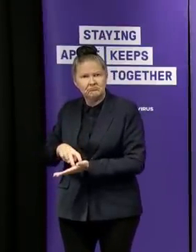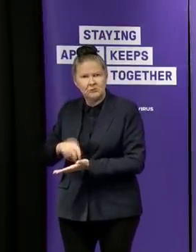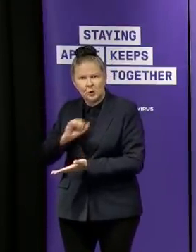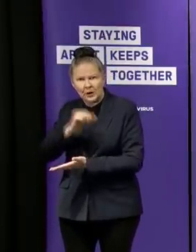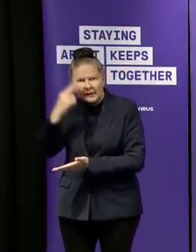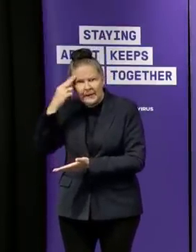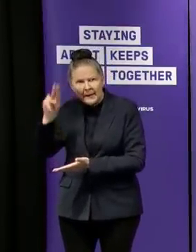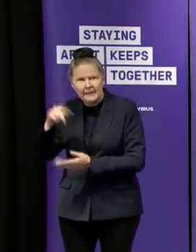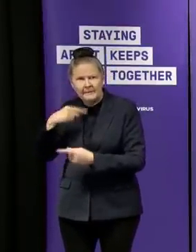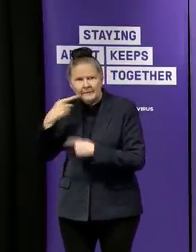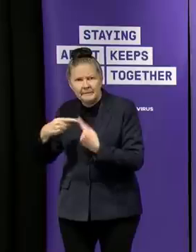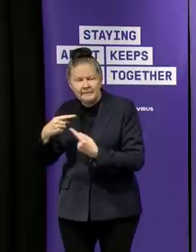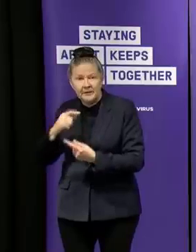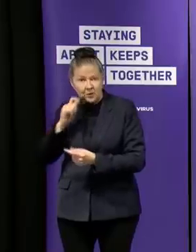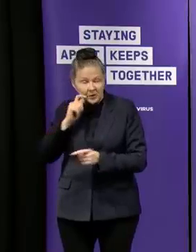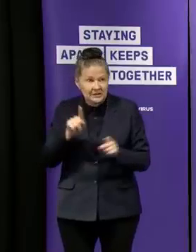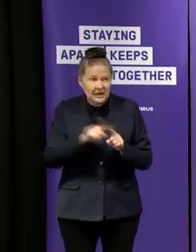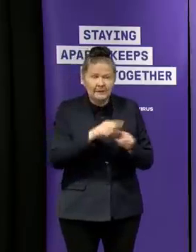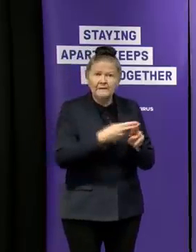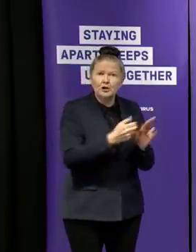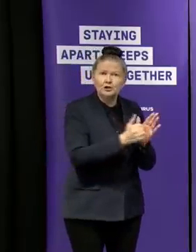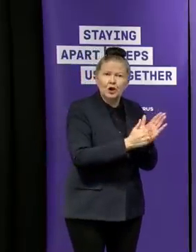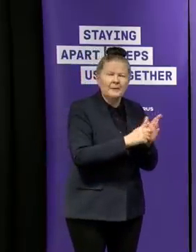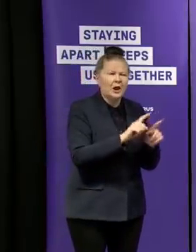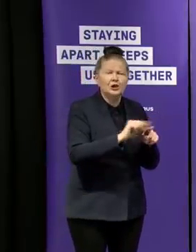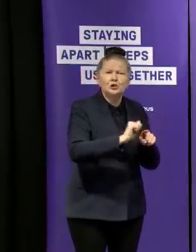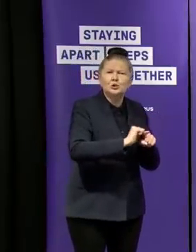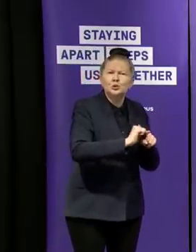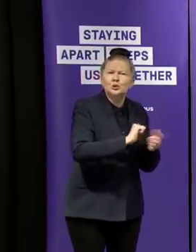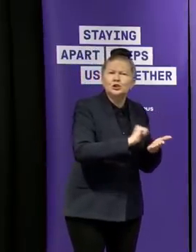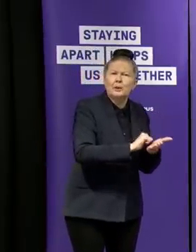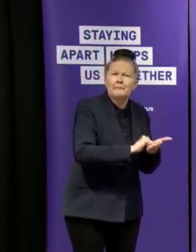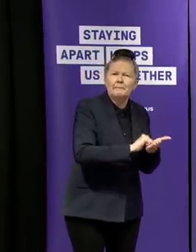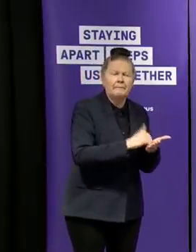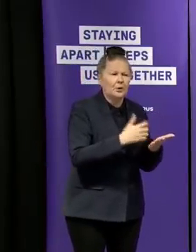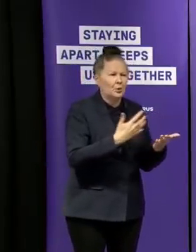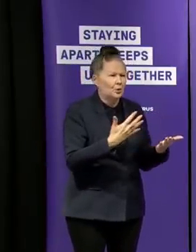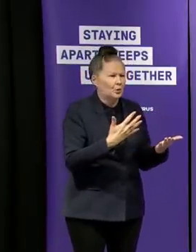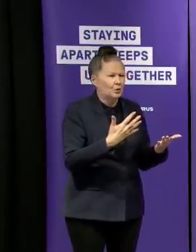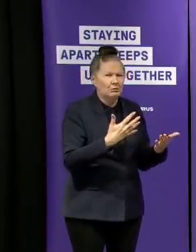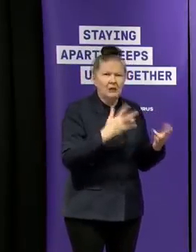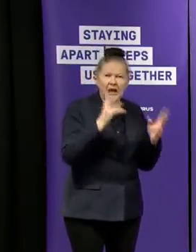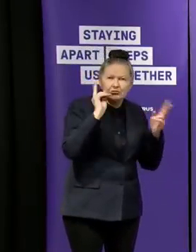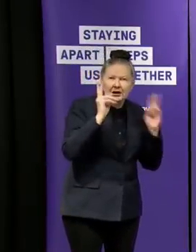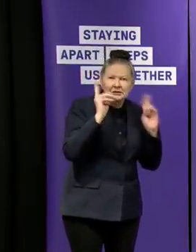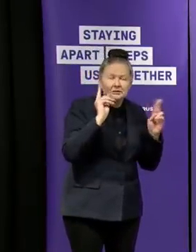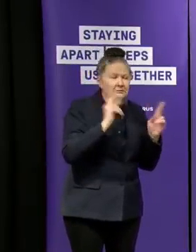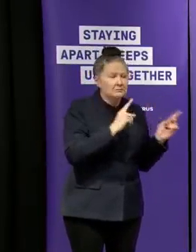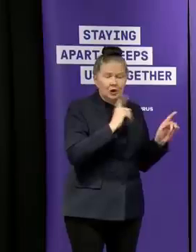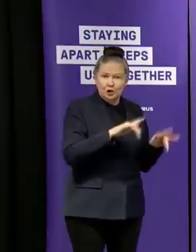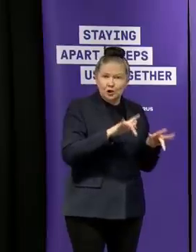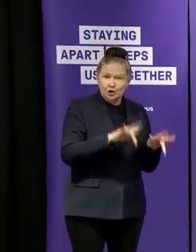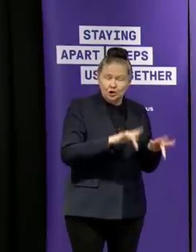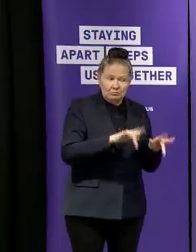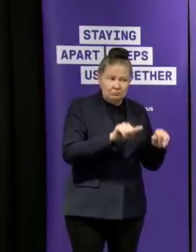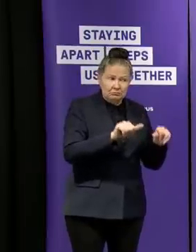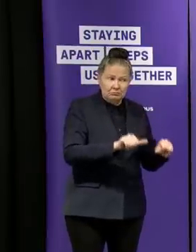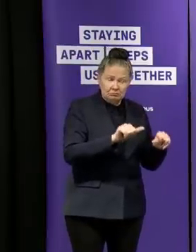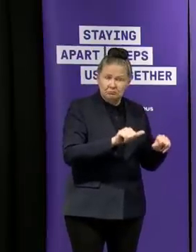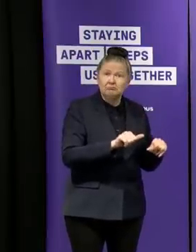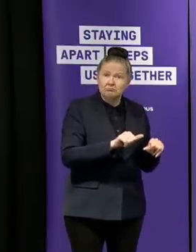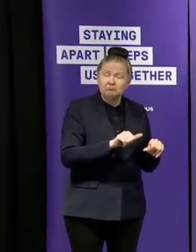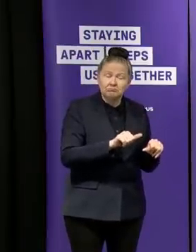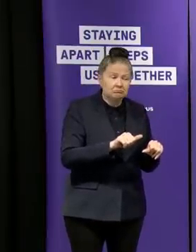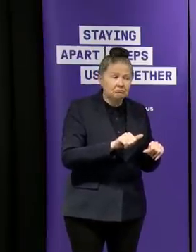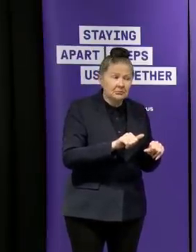case for a retail store, like a shoe shop, or, I don't know, a hairdressing service? Not yet finalised. It may well be